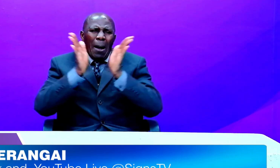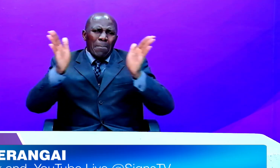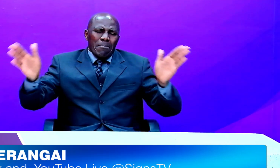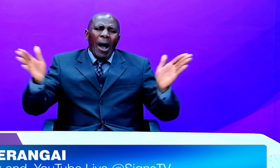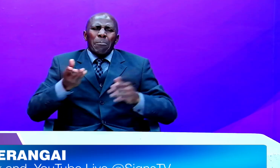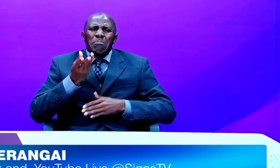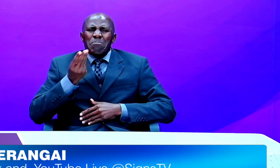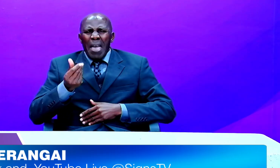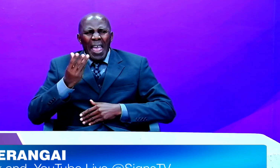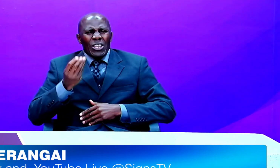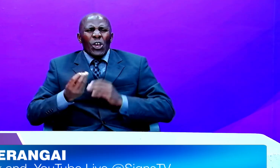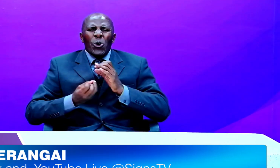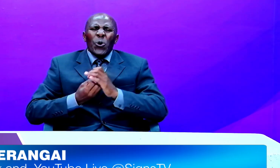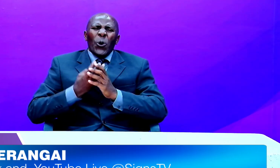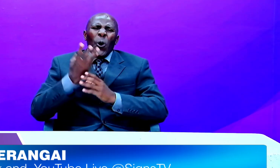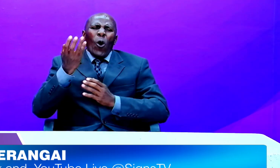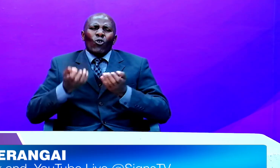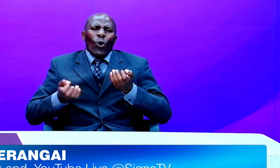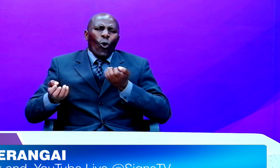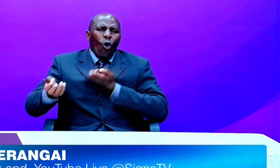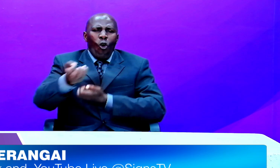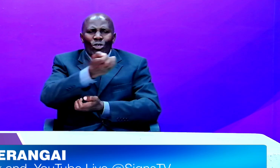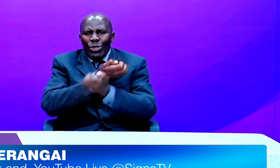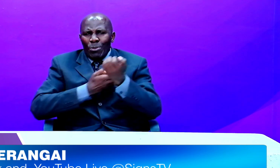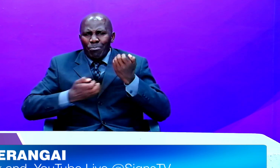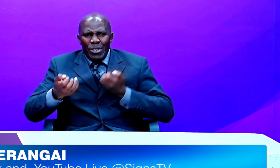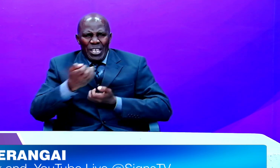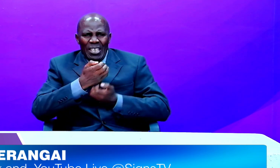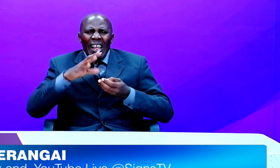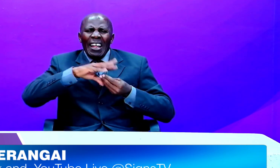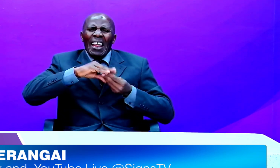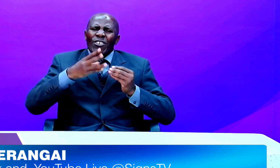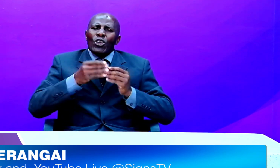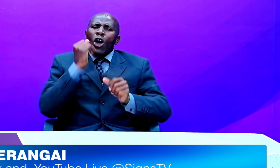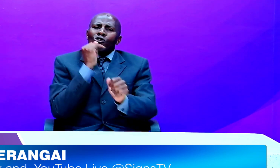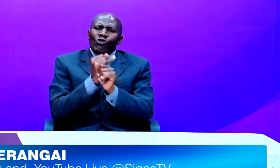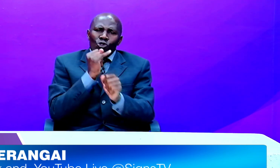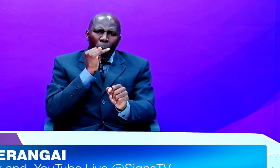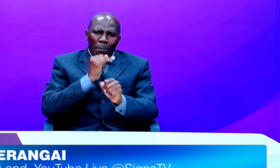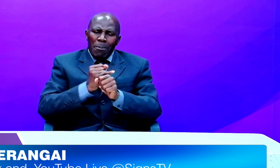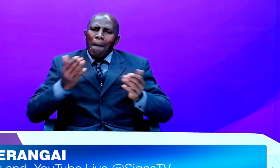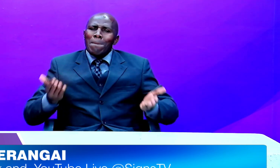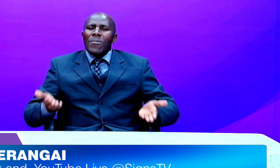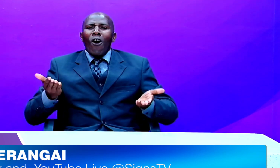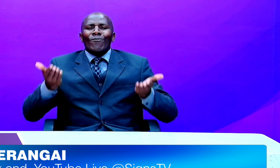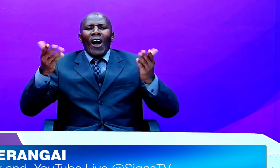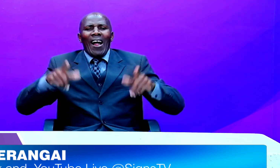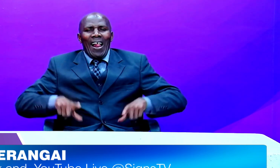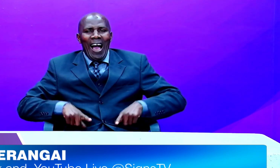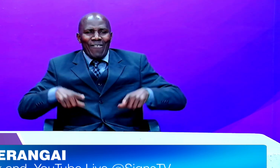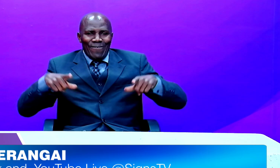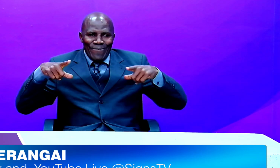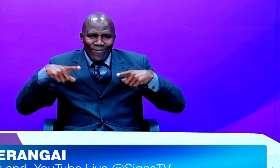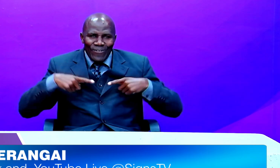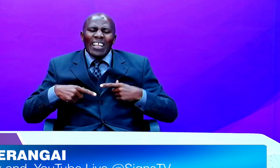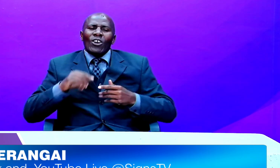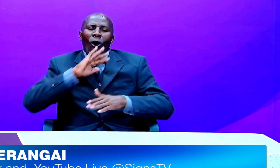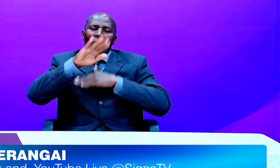The Deputy President emphasized that the Kenya Kwanza government under President William Ruto is committed to prudently managing